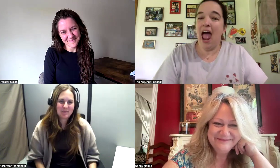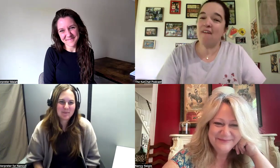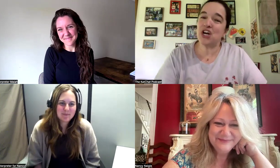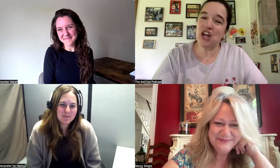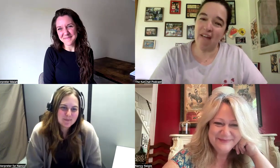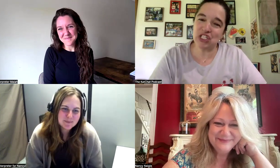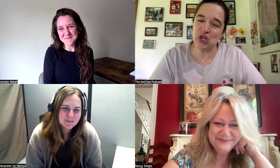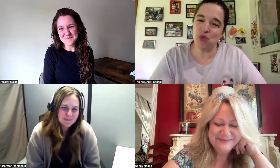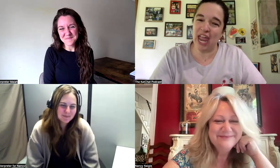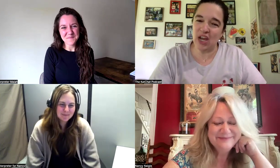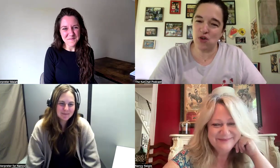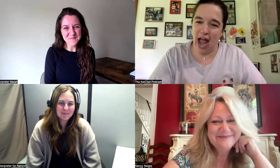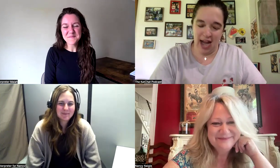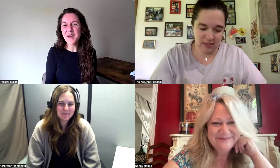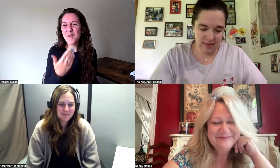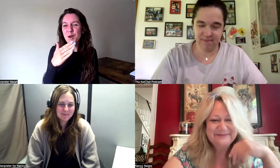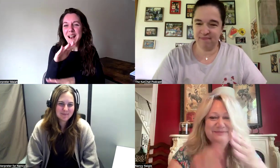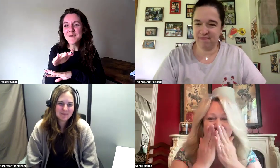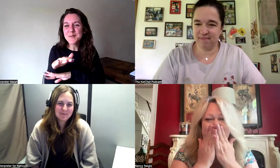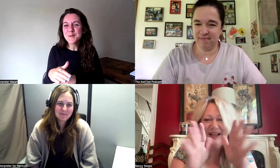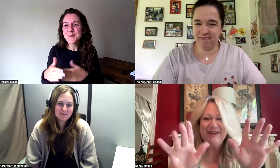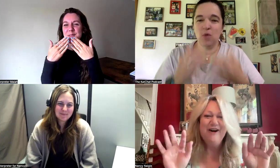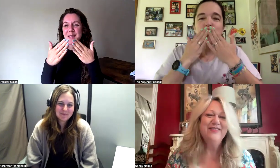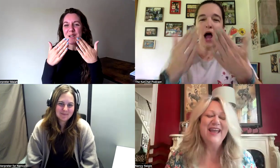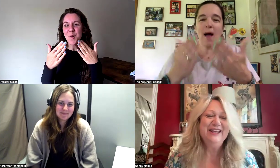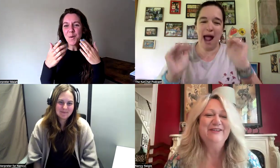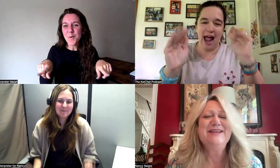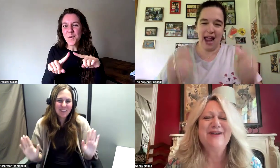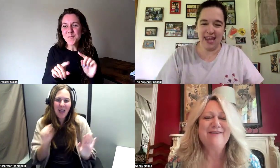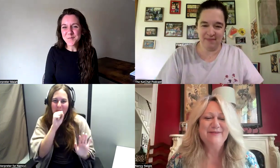Have a good afternoon. Thank you, guys. Love y'all. Thank you. Thanks for having Bye. me.